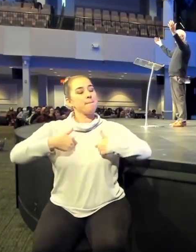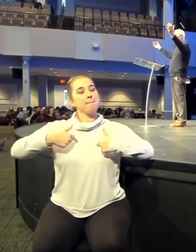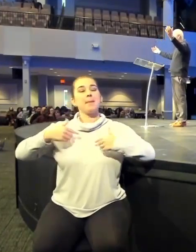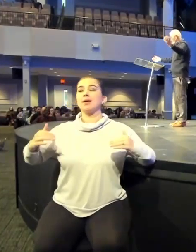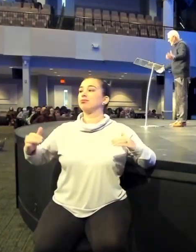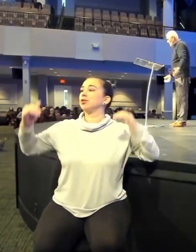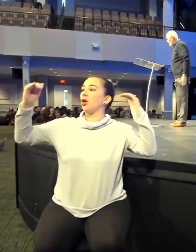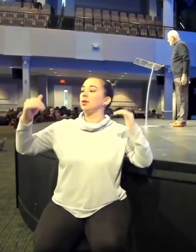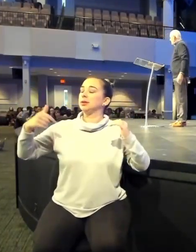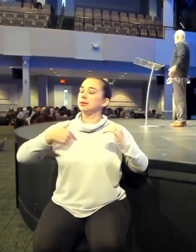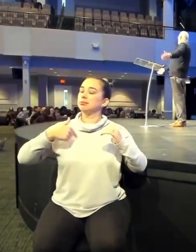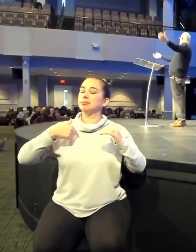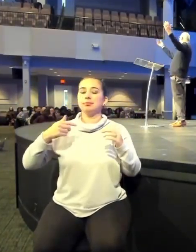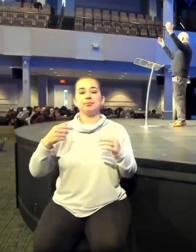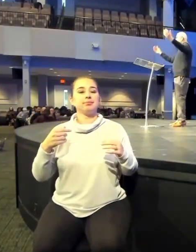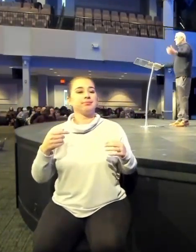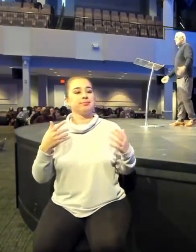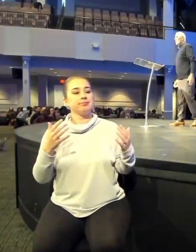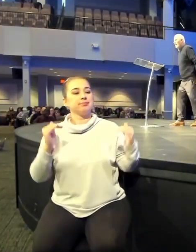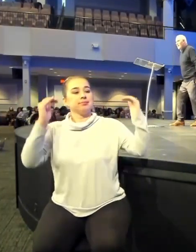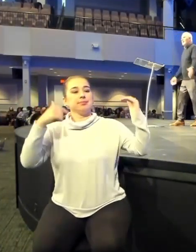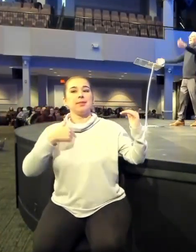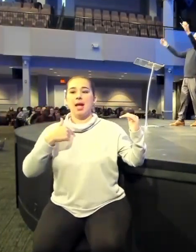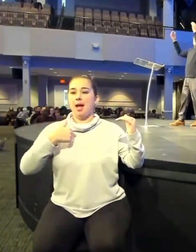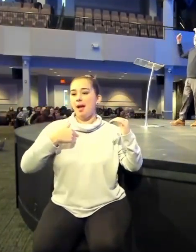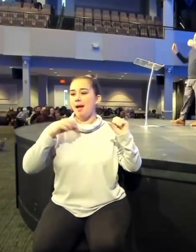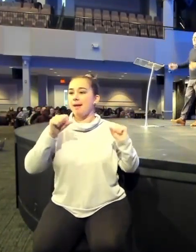at me, and promote me. Let me see